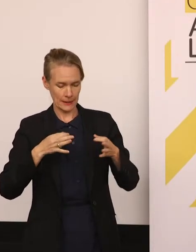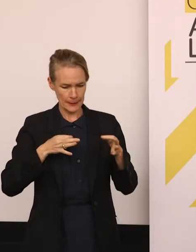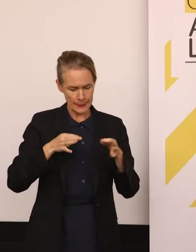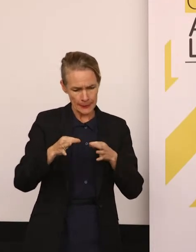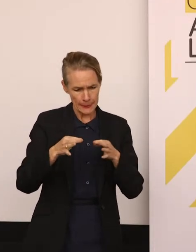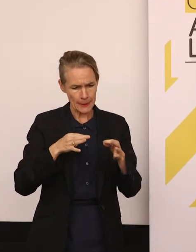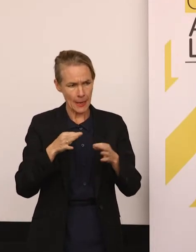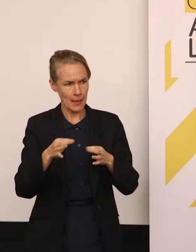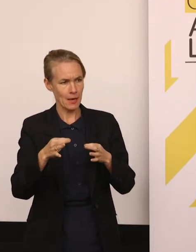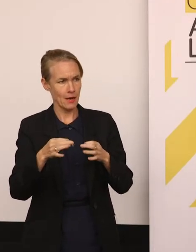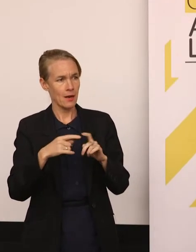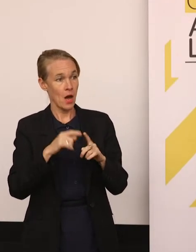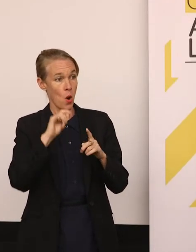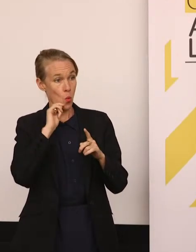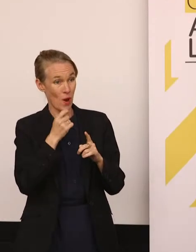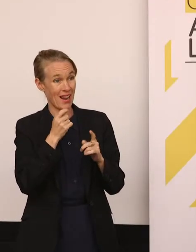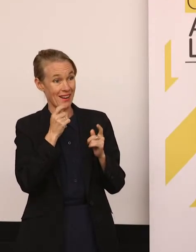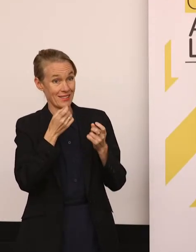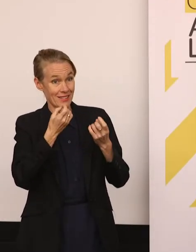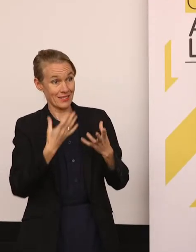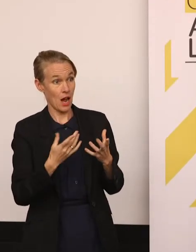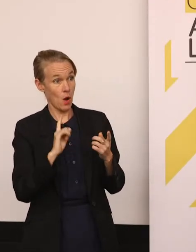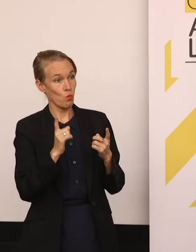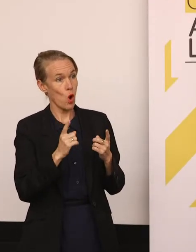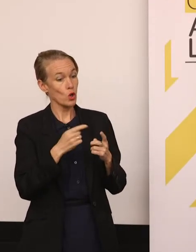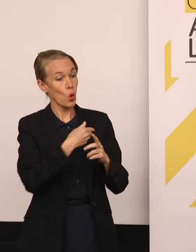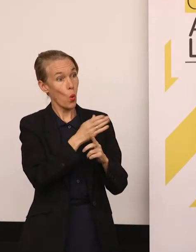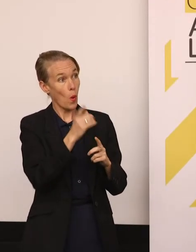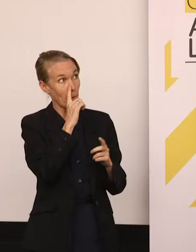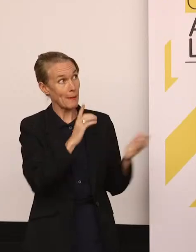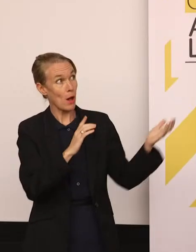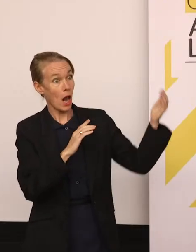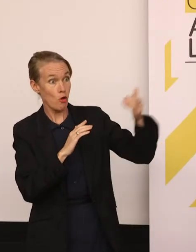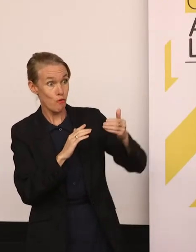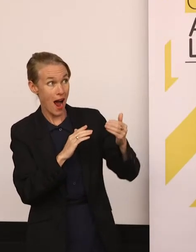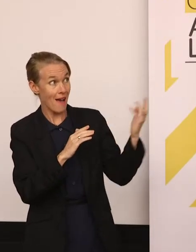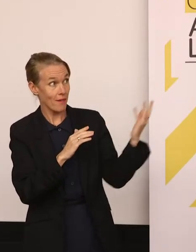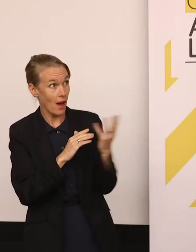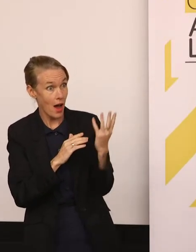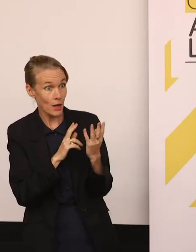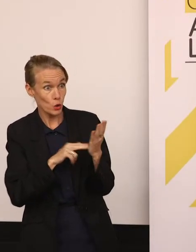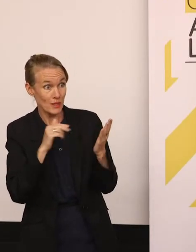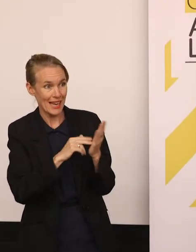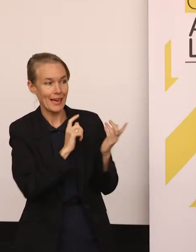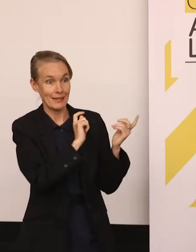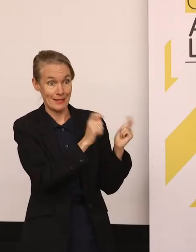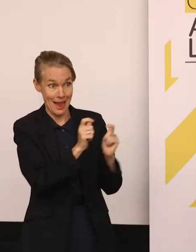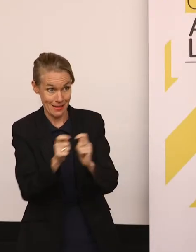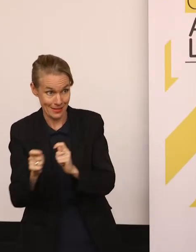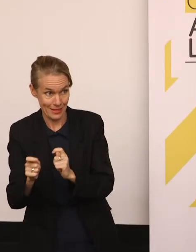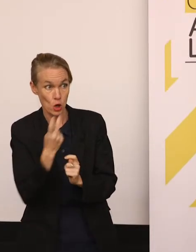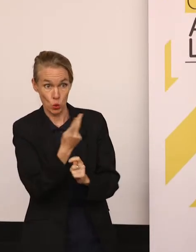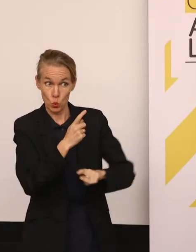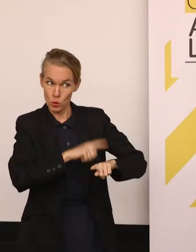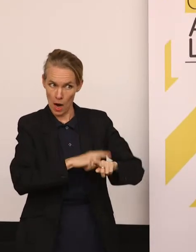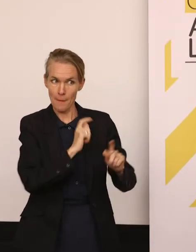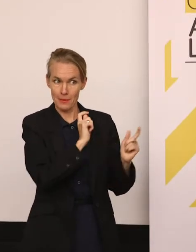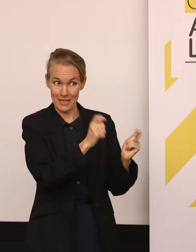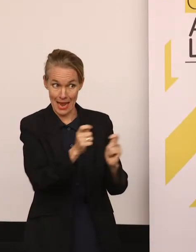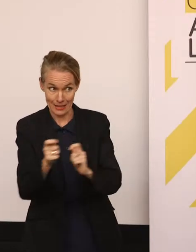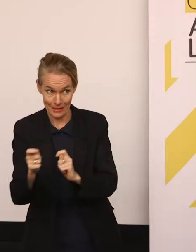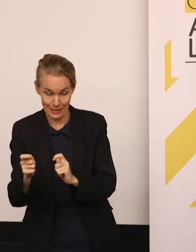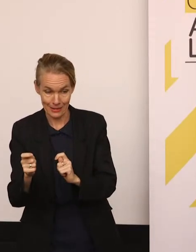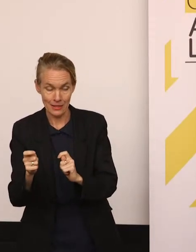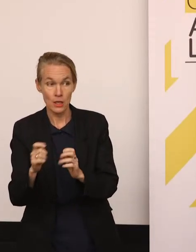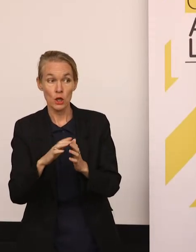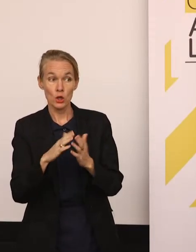introduction of the testing of everybody at around day 3 and day 12 is, as we get that information about what the likelihood is